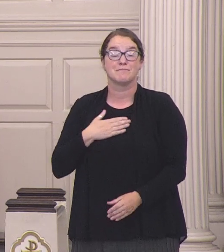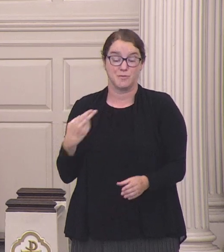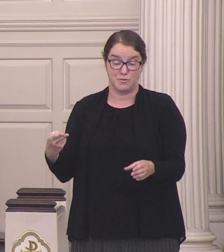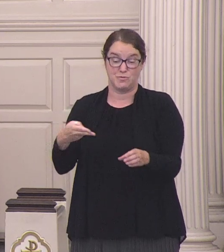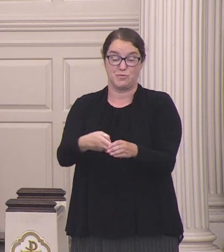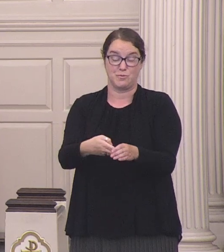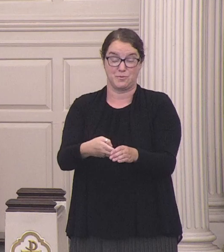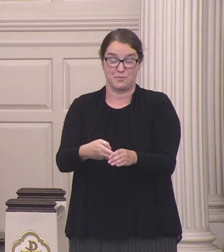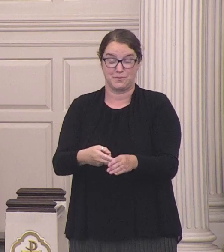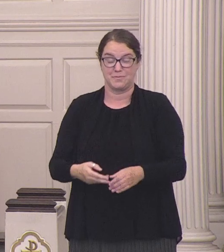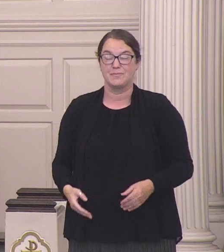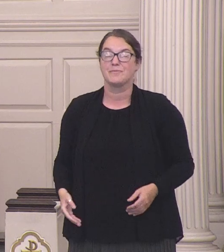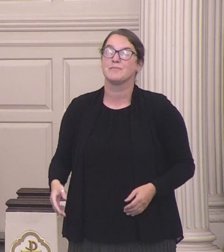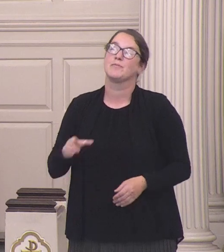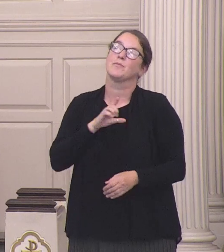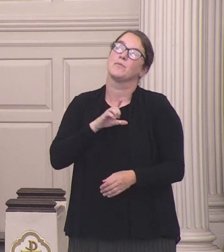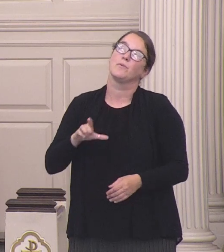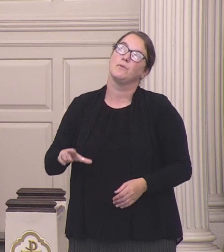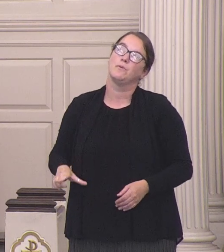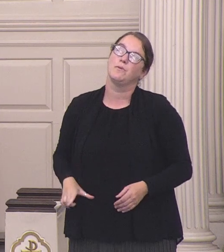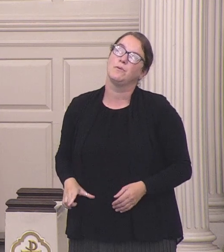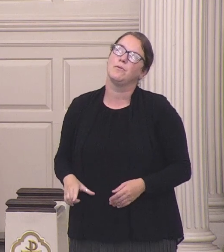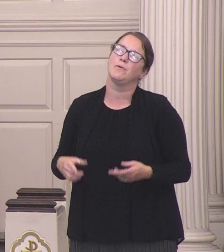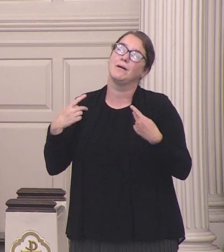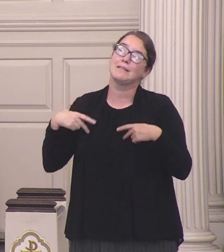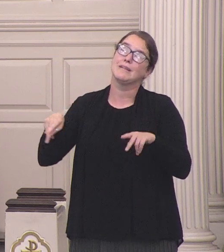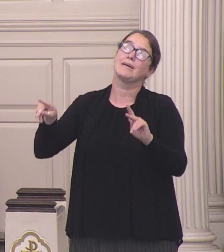Lord, let us see your